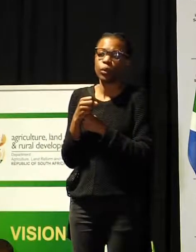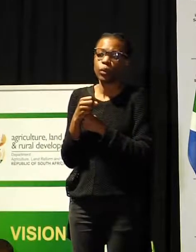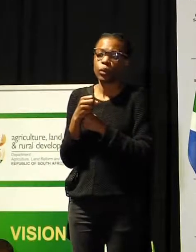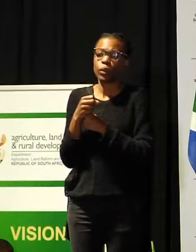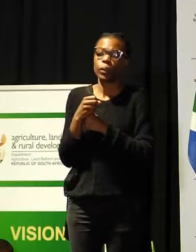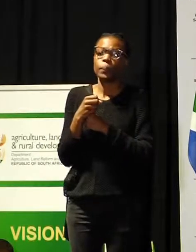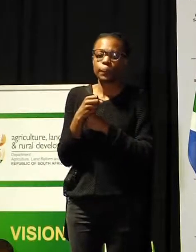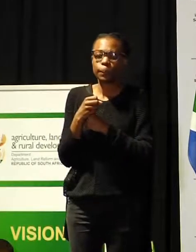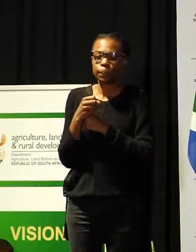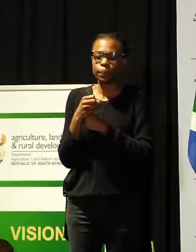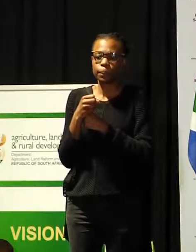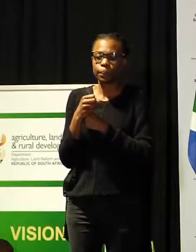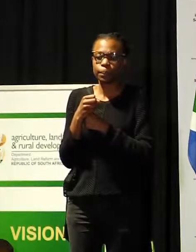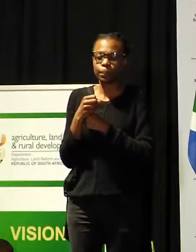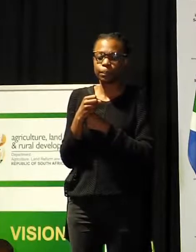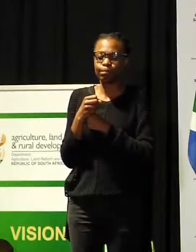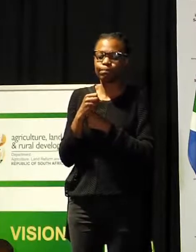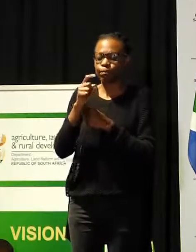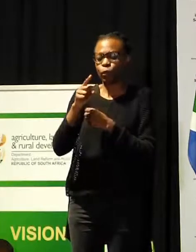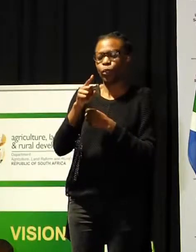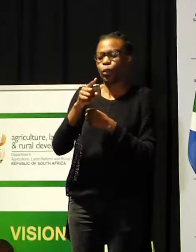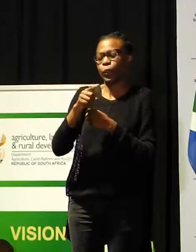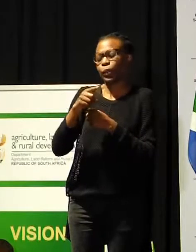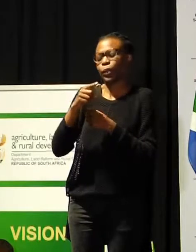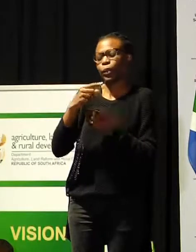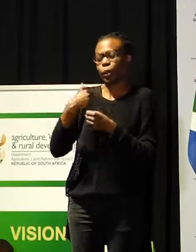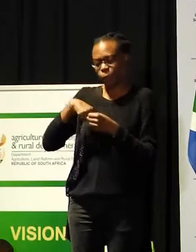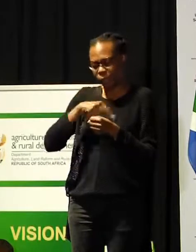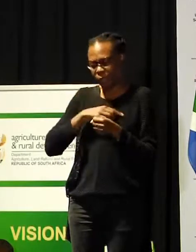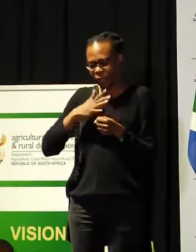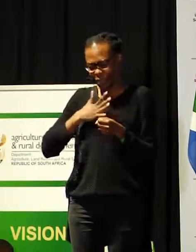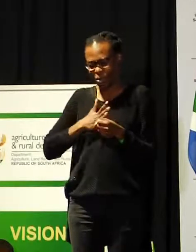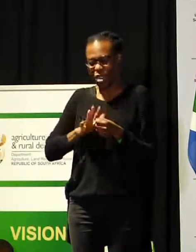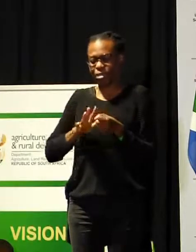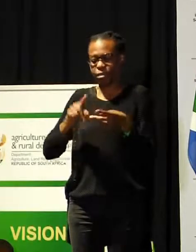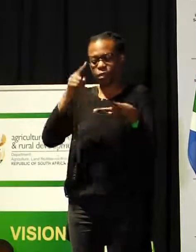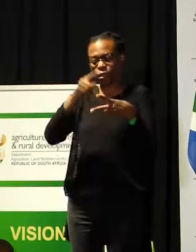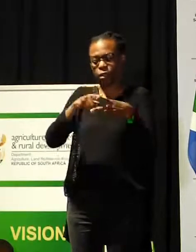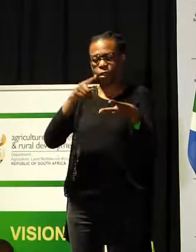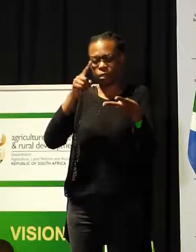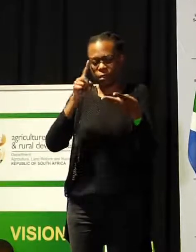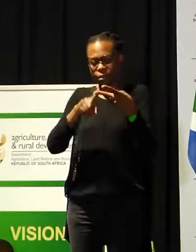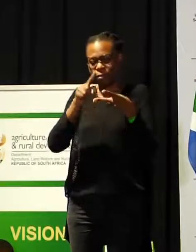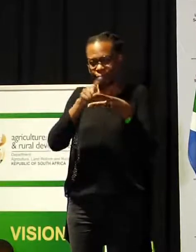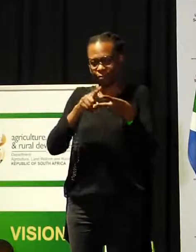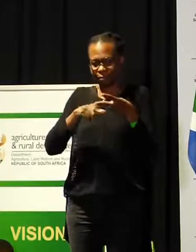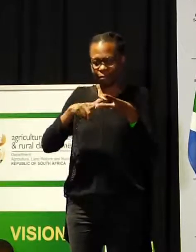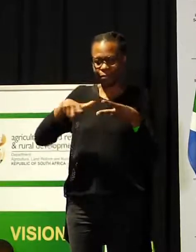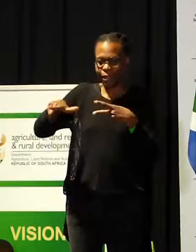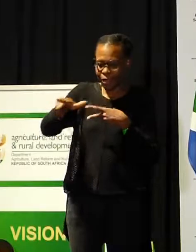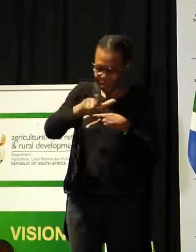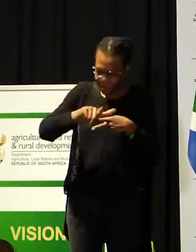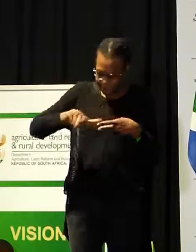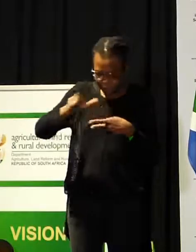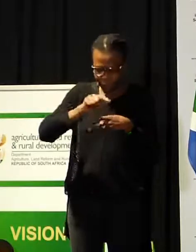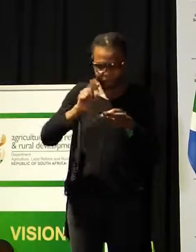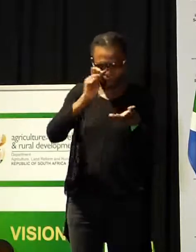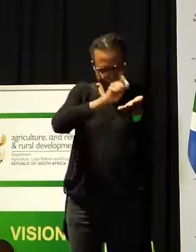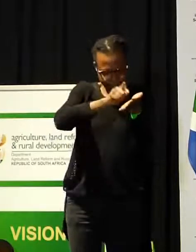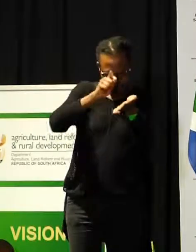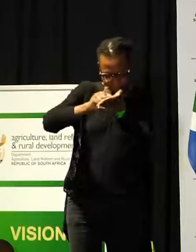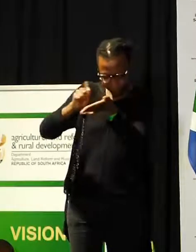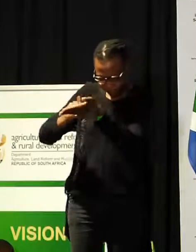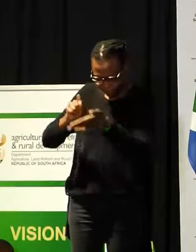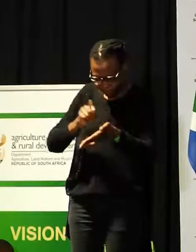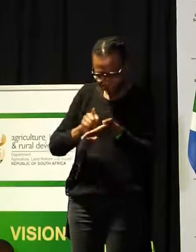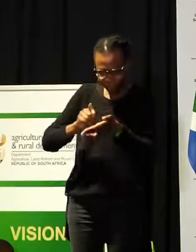Therefore, the proposal is that what exists currently in communal areas must be maintained.